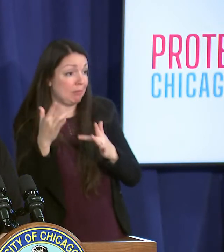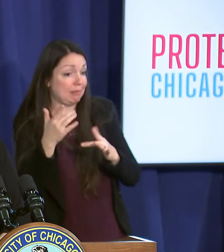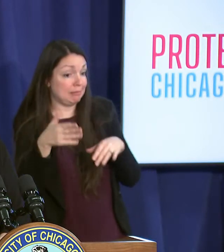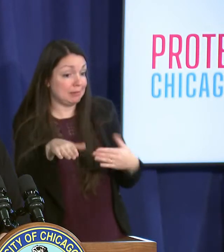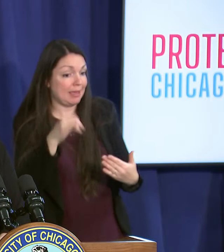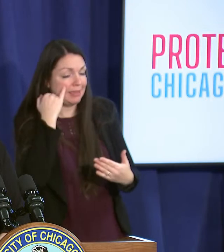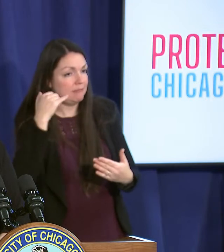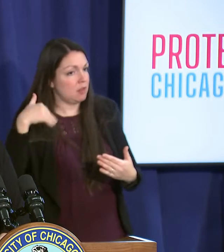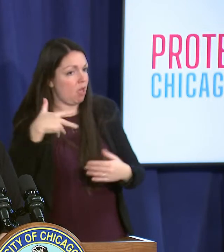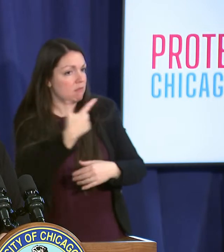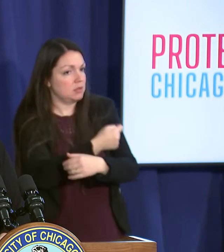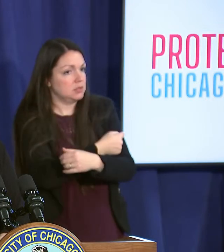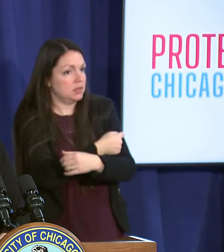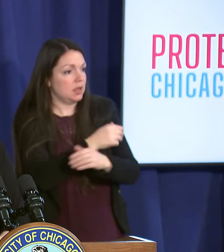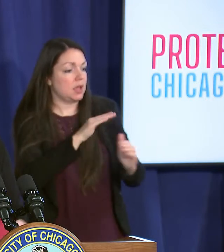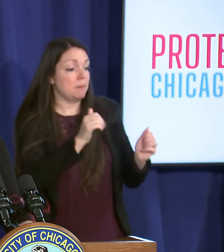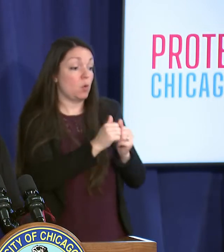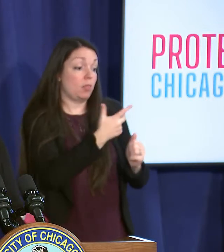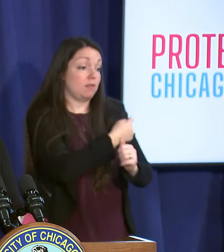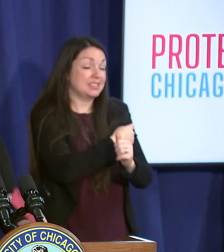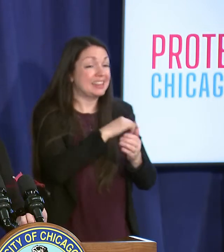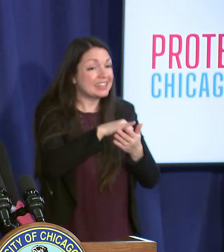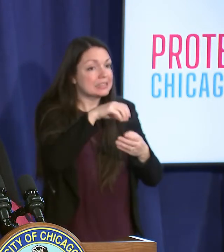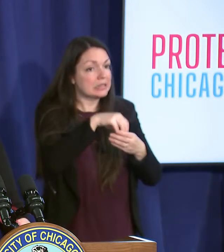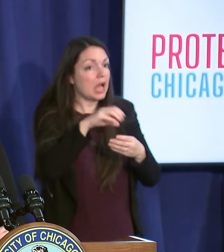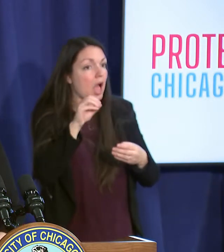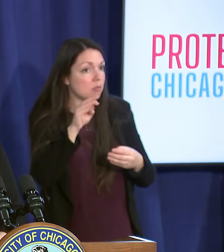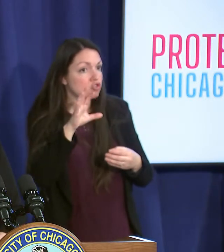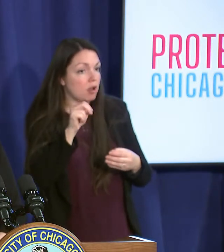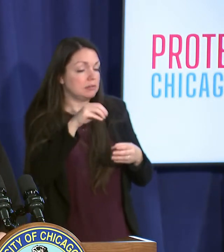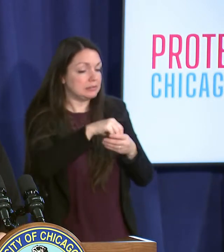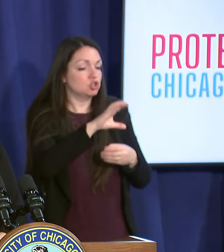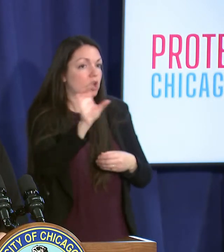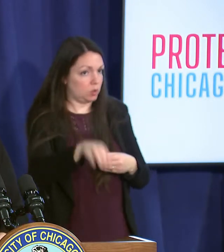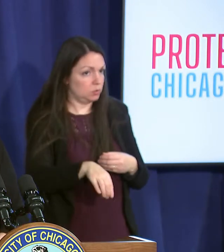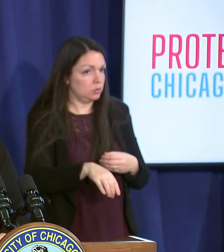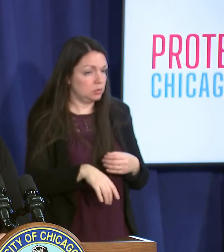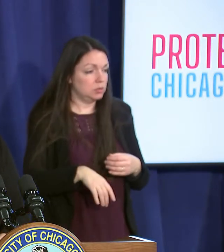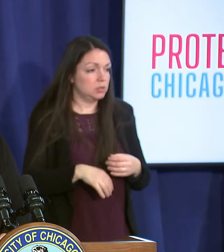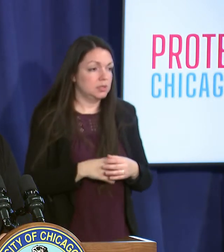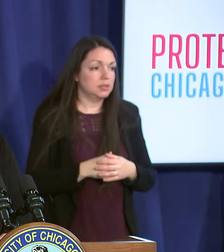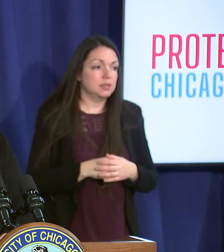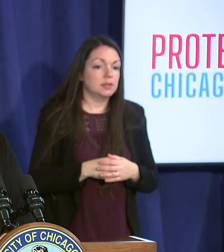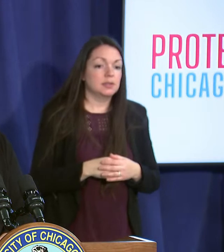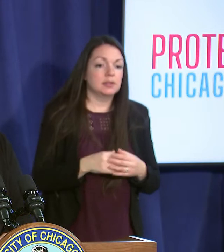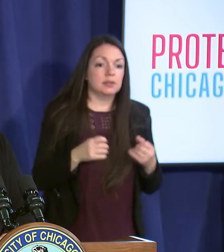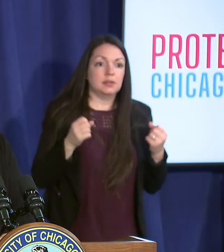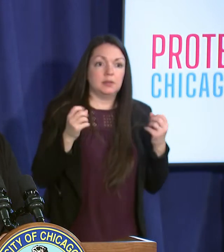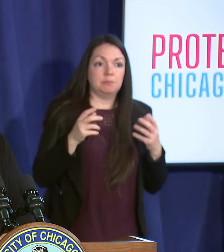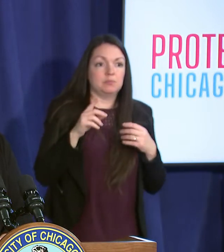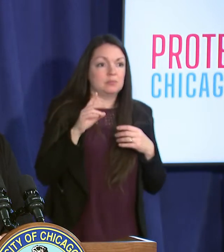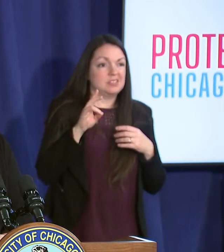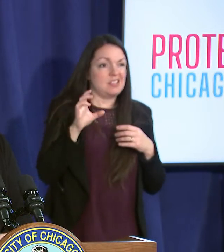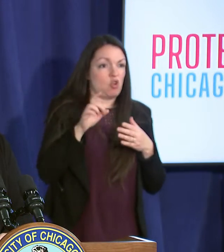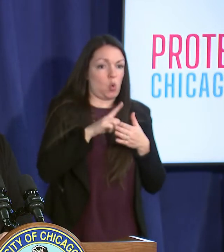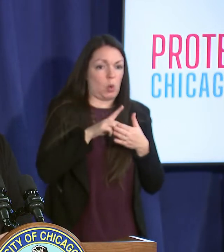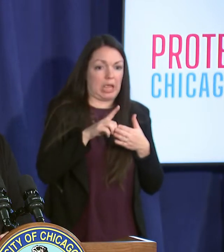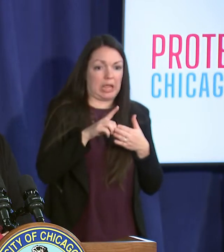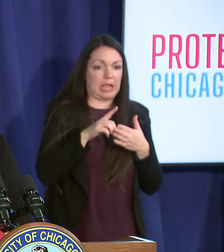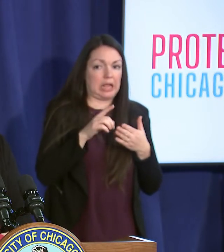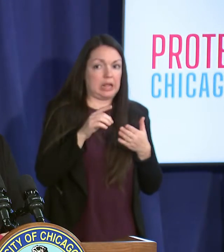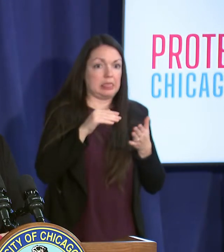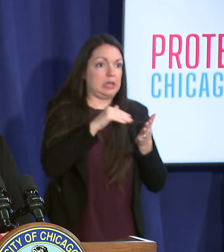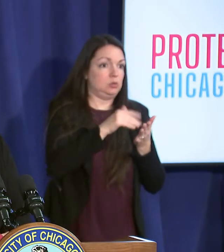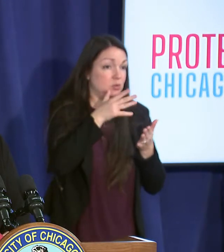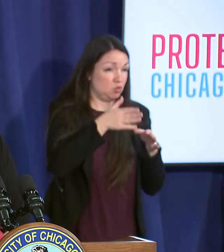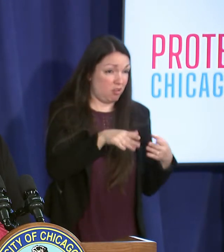they are unvaccinated as compared to being vaccinated. And that's in Omicron in Chicago. You say quite a lot, hundreds a week, that's 700 a week. Thousands